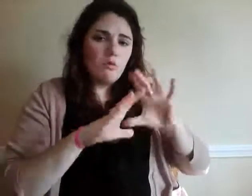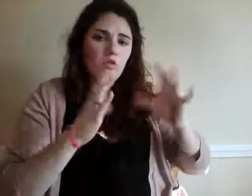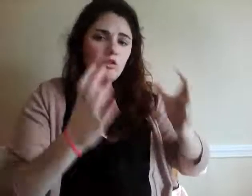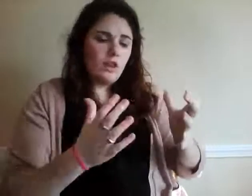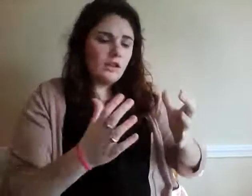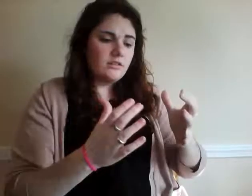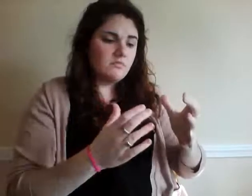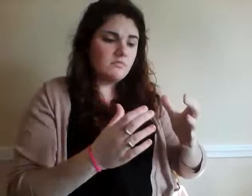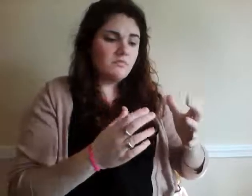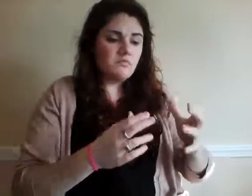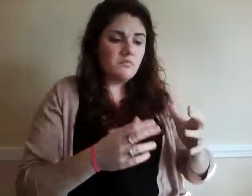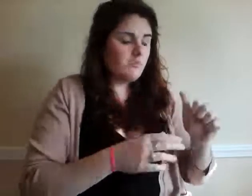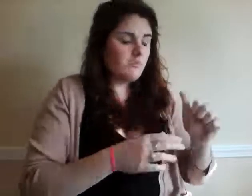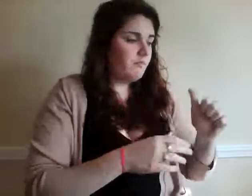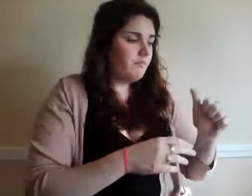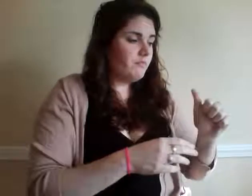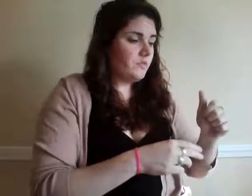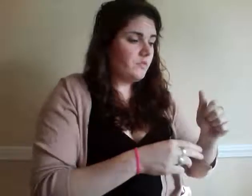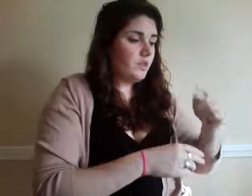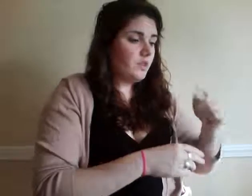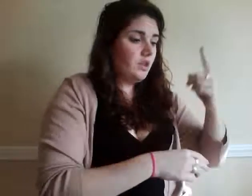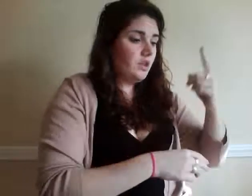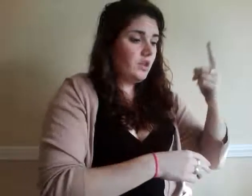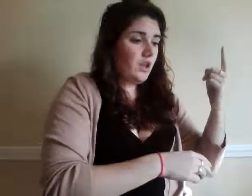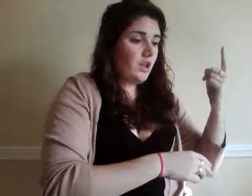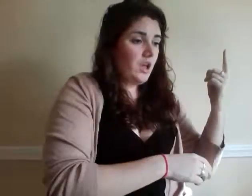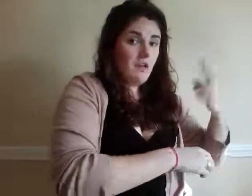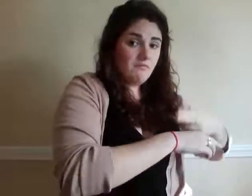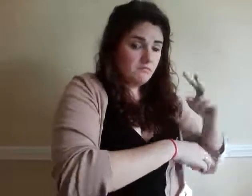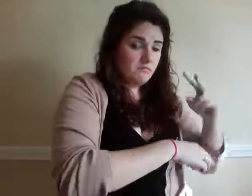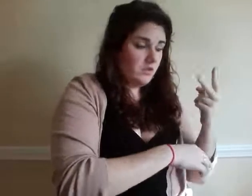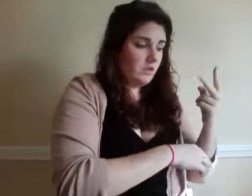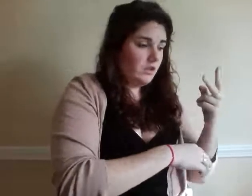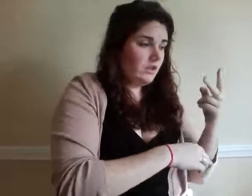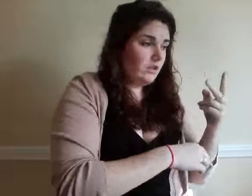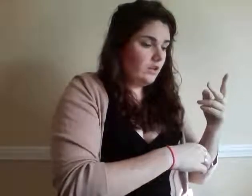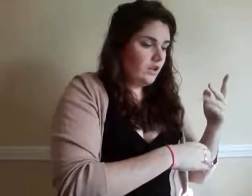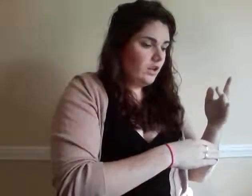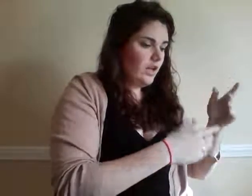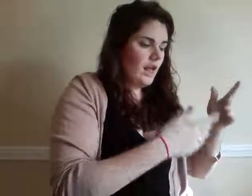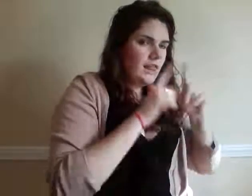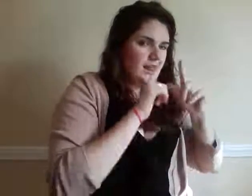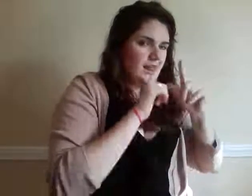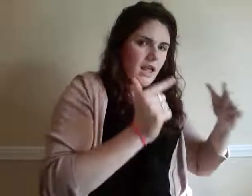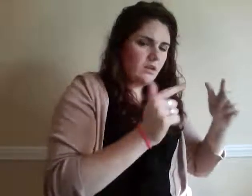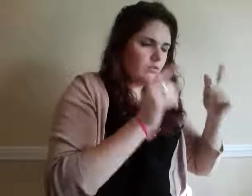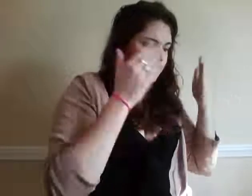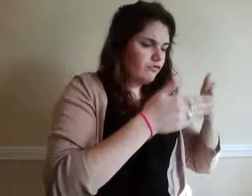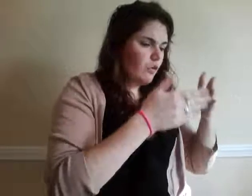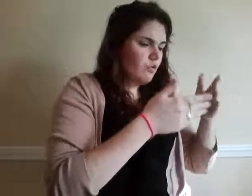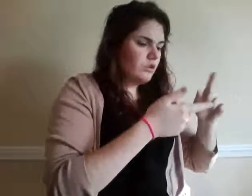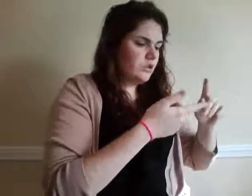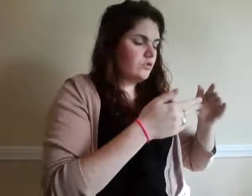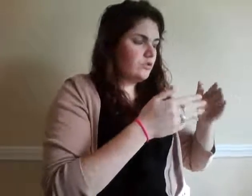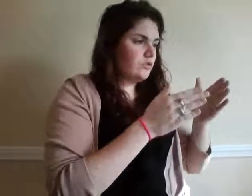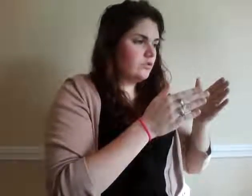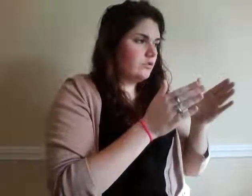communication-focused classroom, and there are between 5 and 8 students in those classes. Okay. And is